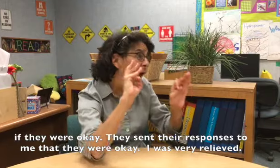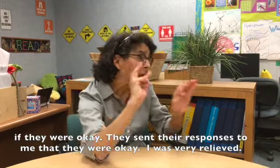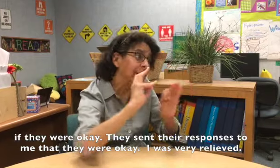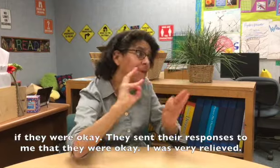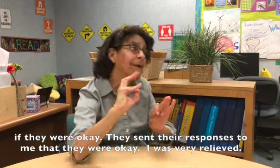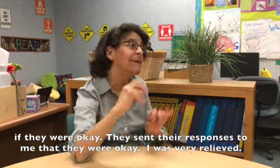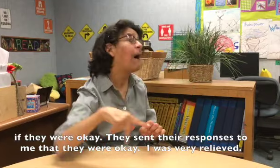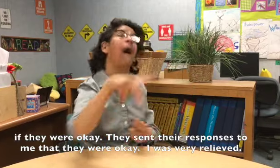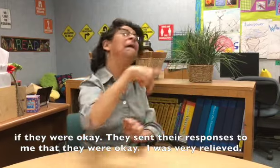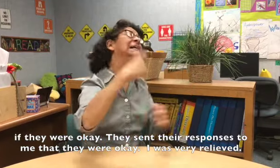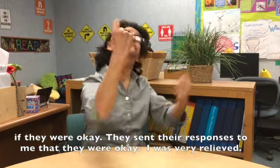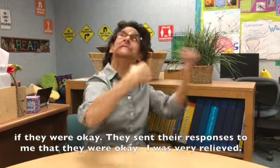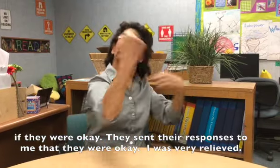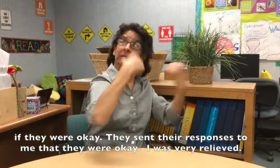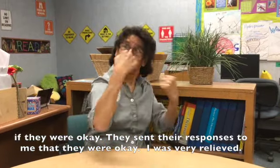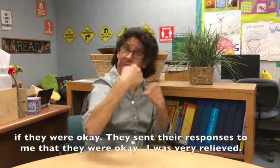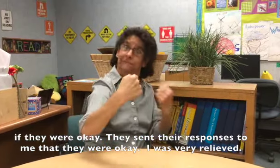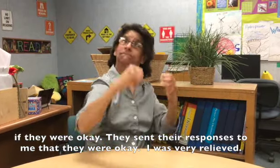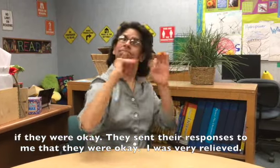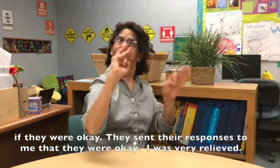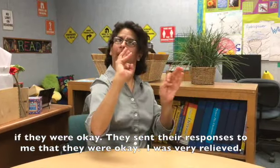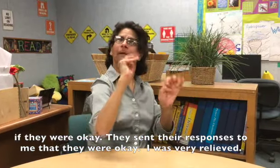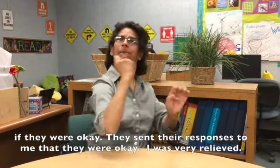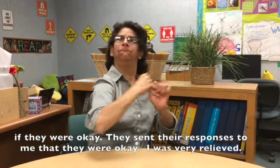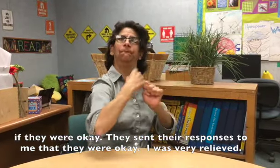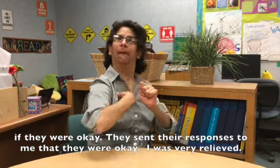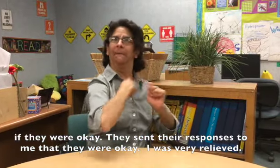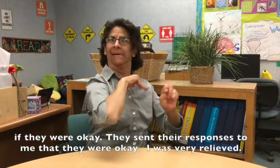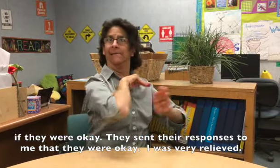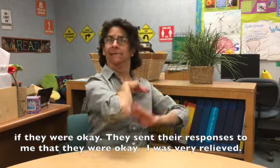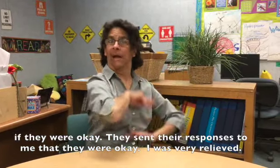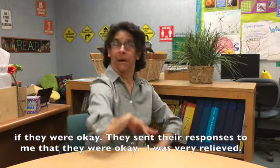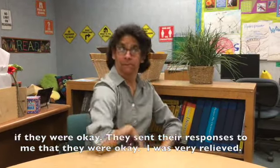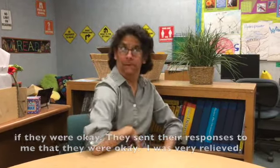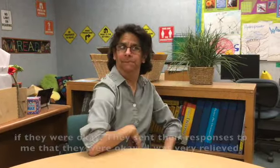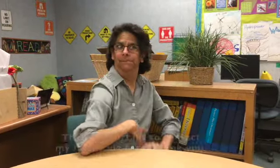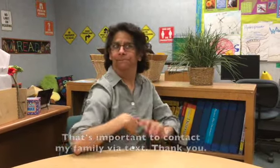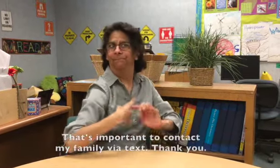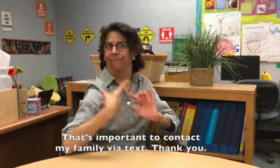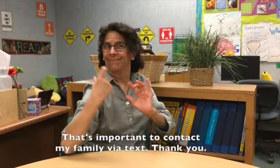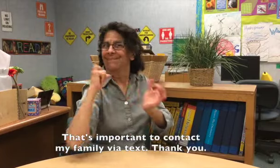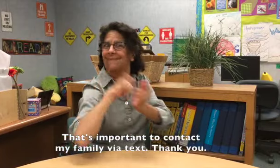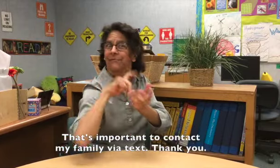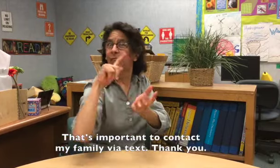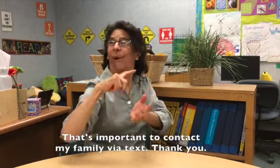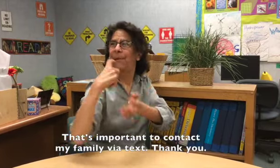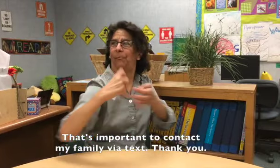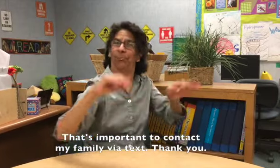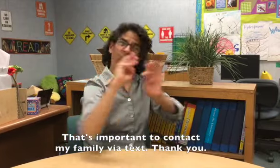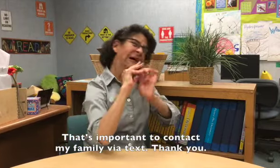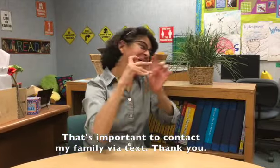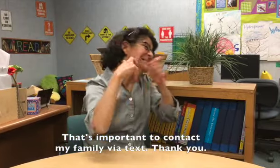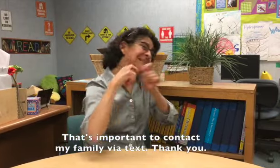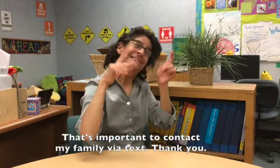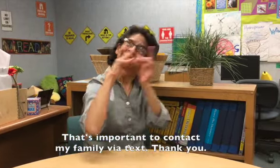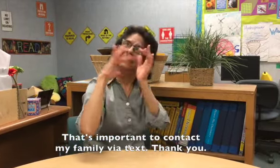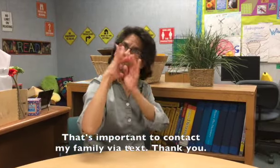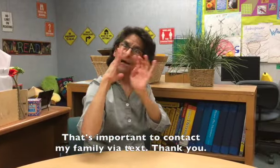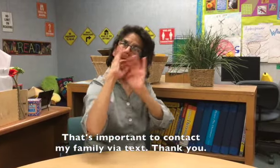if they were okay. They sent their responses to me that made it that they were okay. And that is important to contact